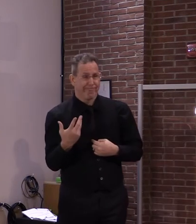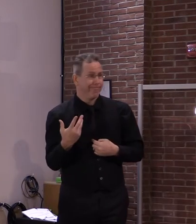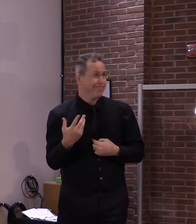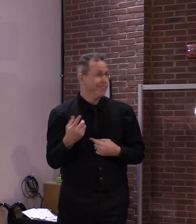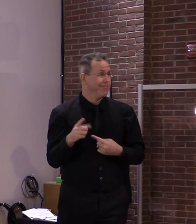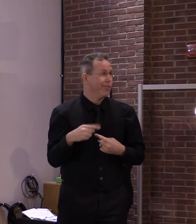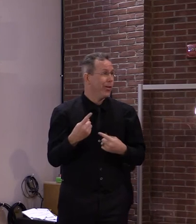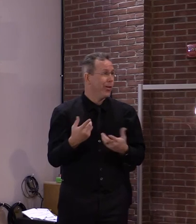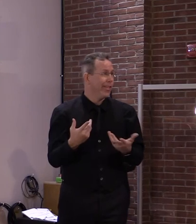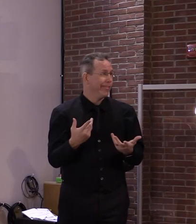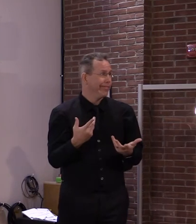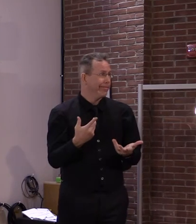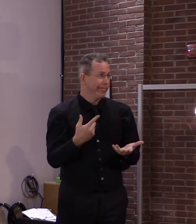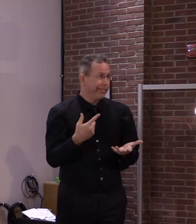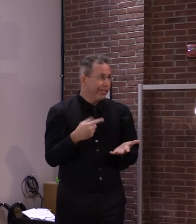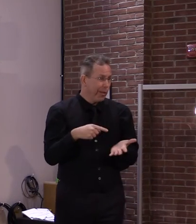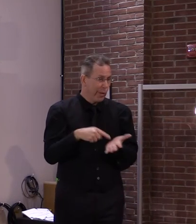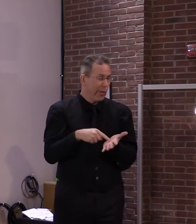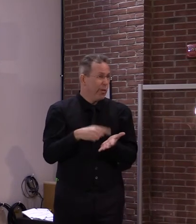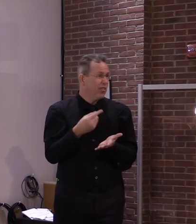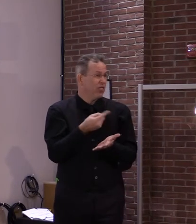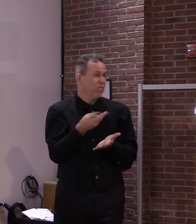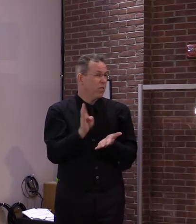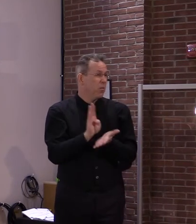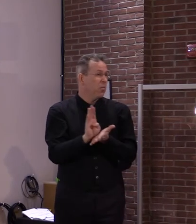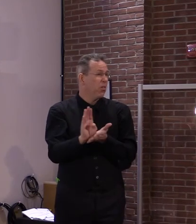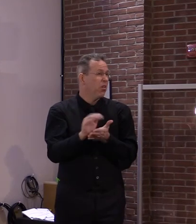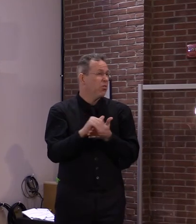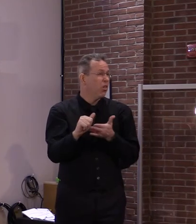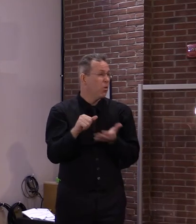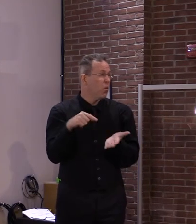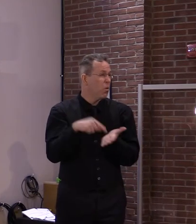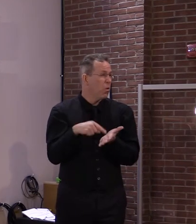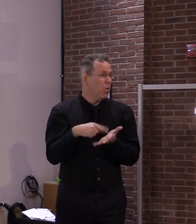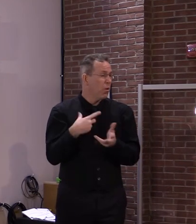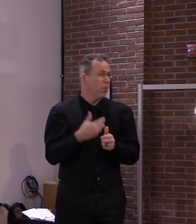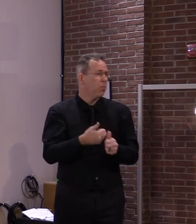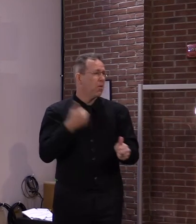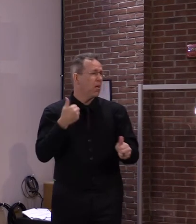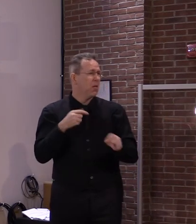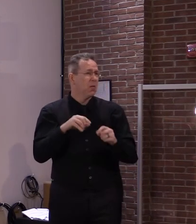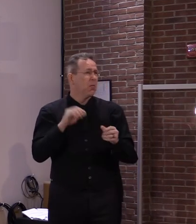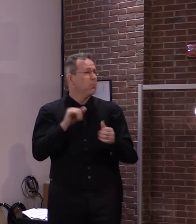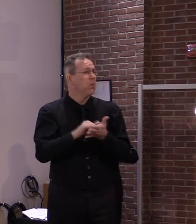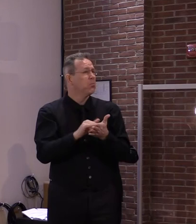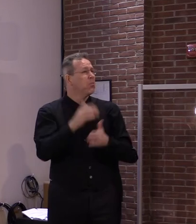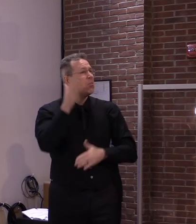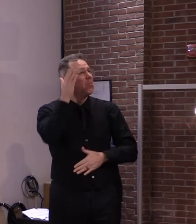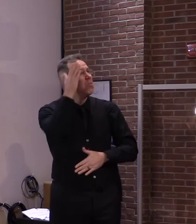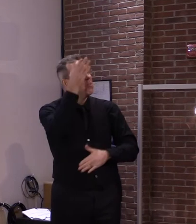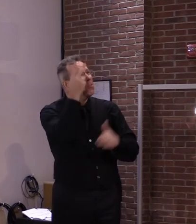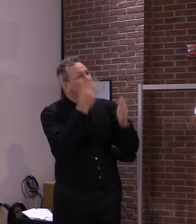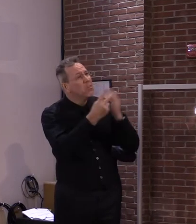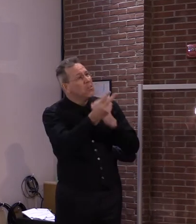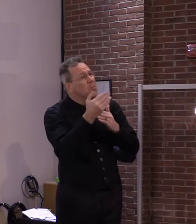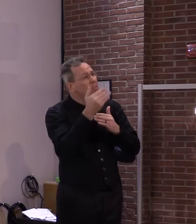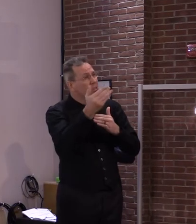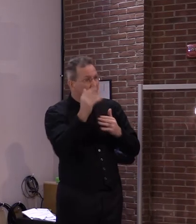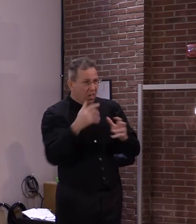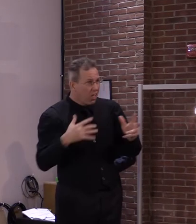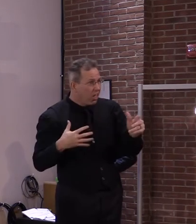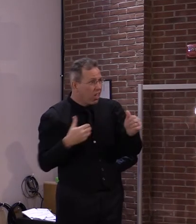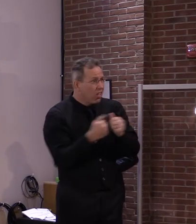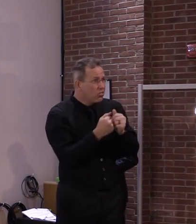liability is just not sustainable and so i think we recognize that and again we want to to do whatever we can to assist